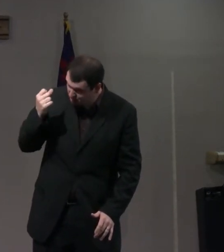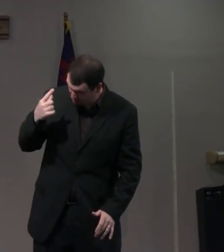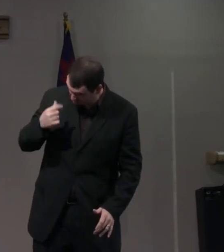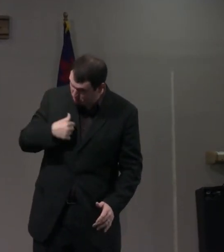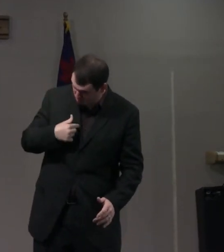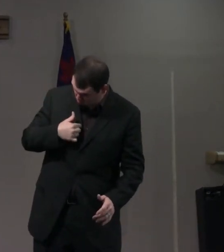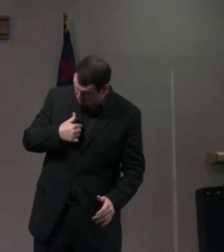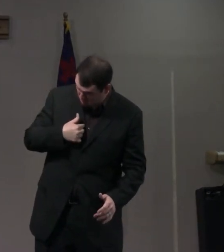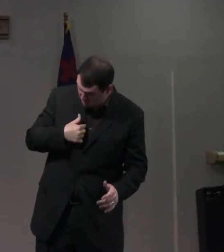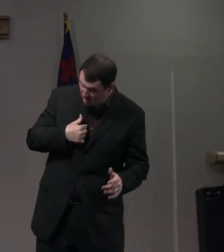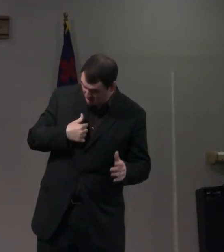He said, "You understand